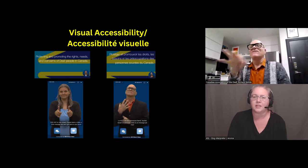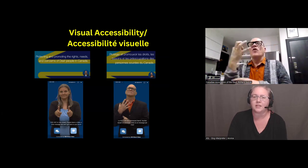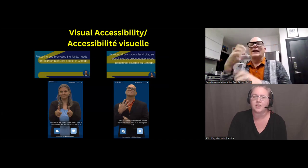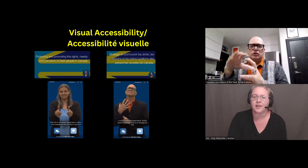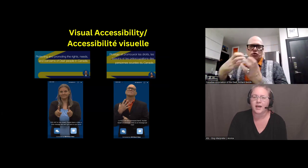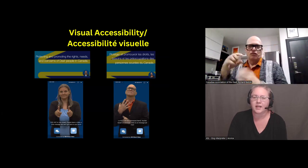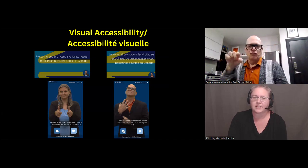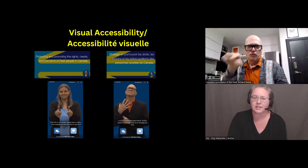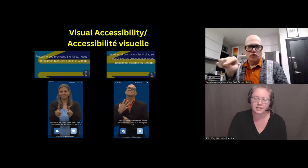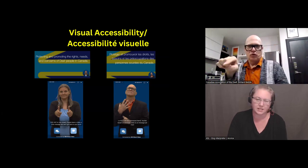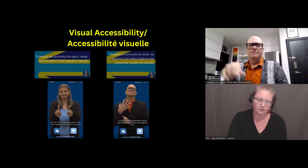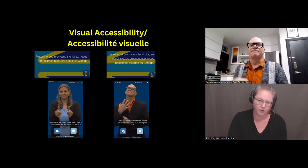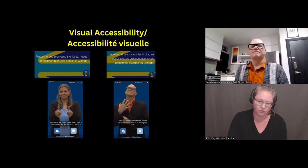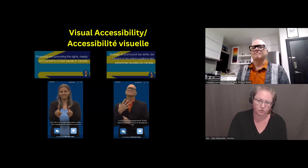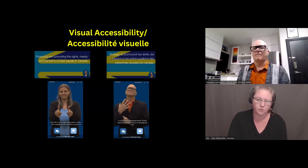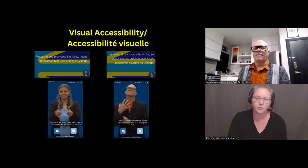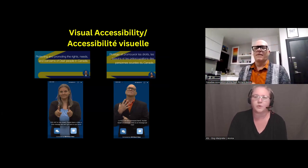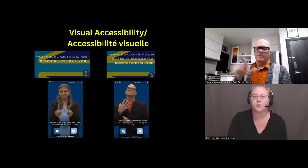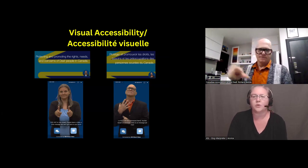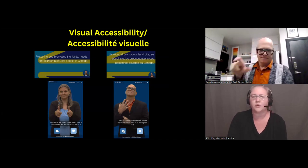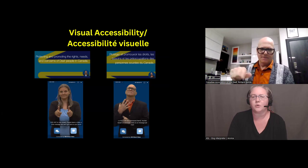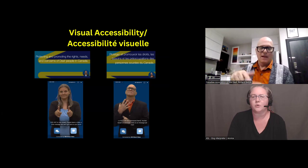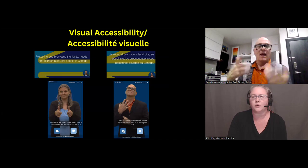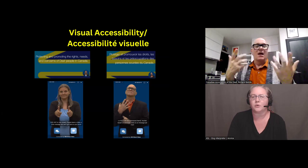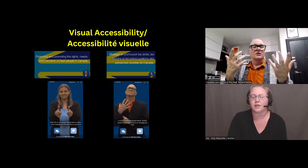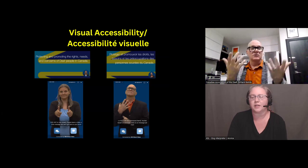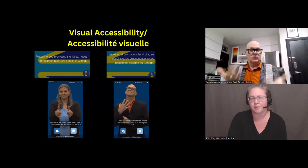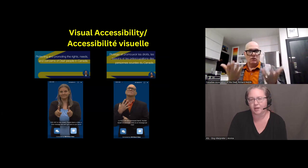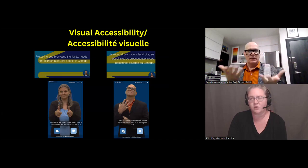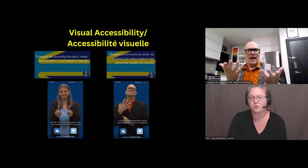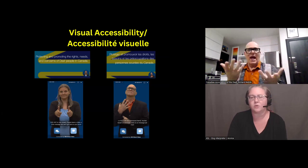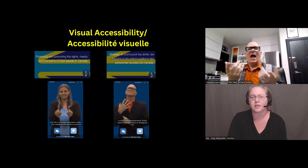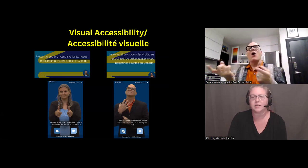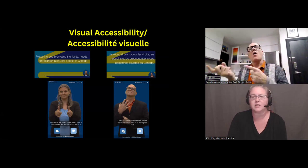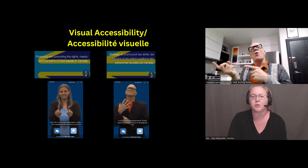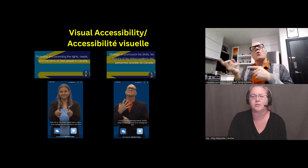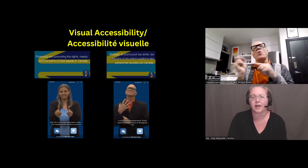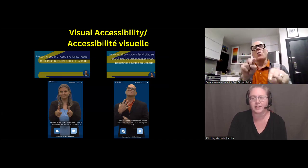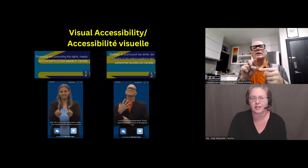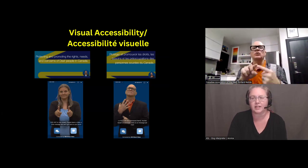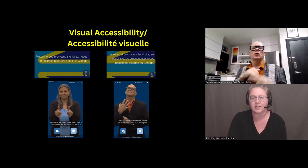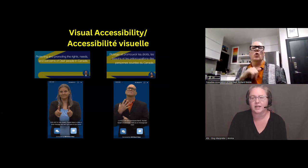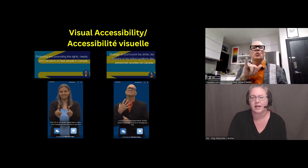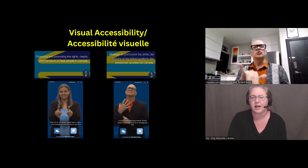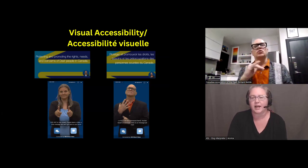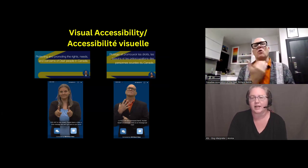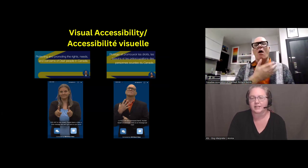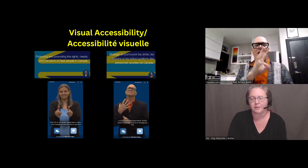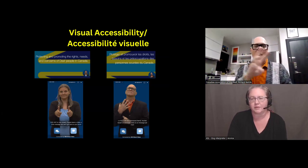And that is a French group who in Quebec who is providing some of